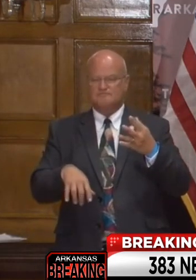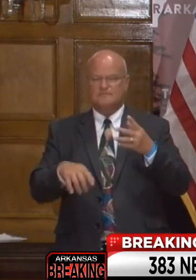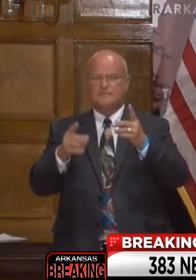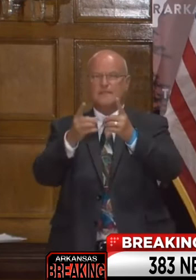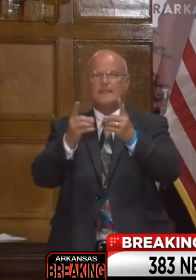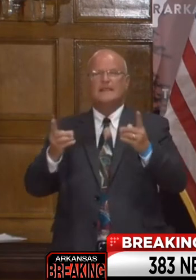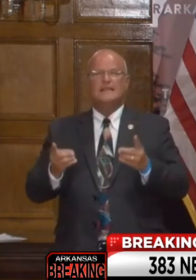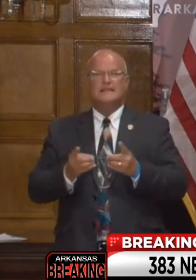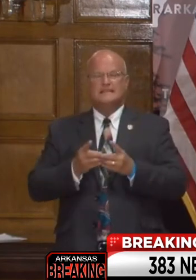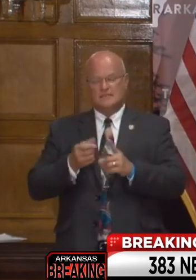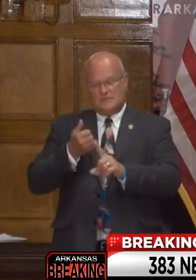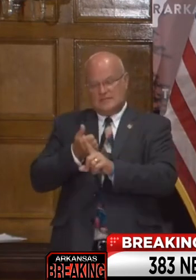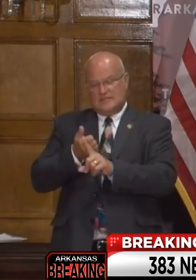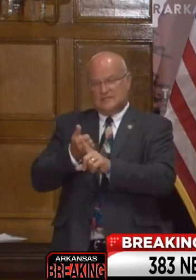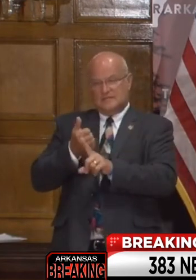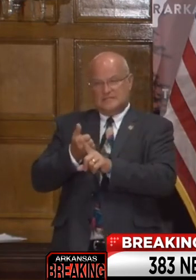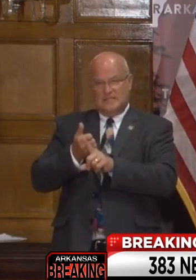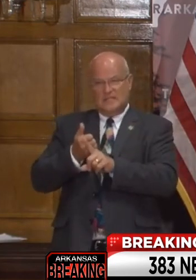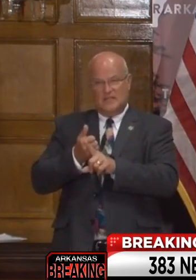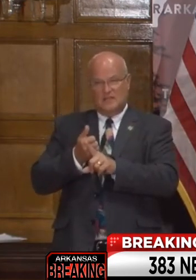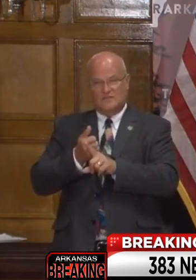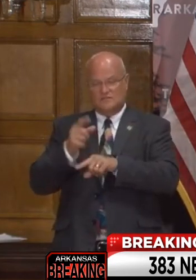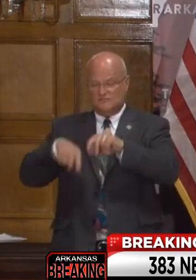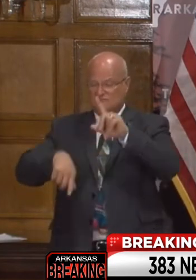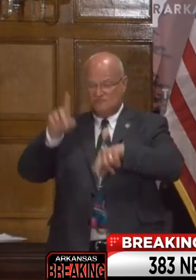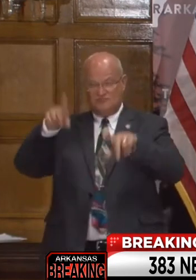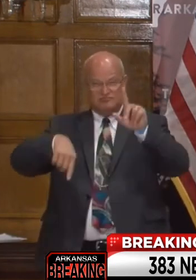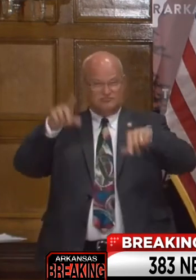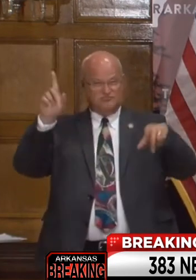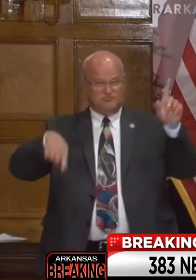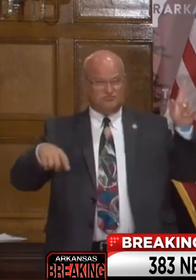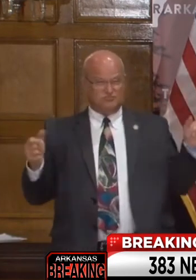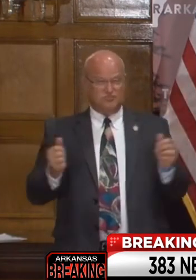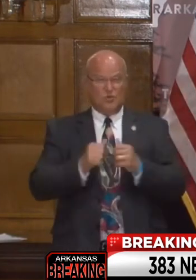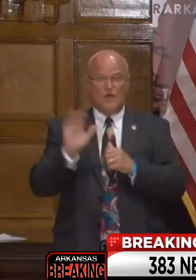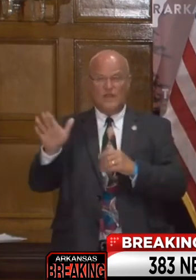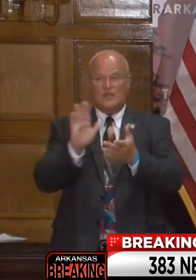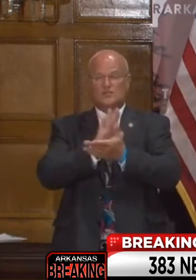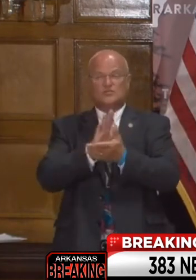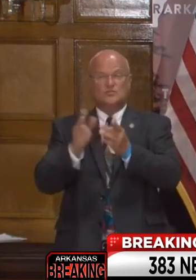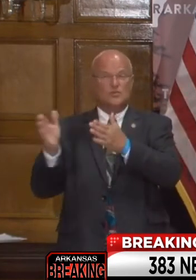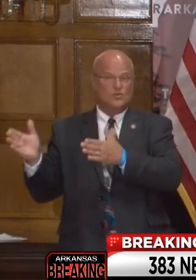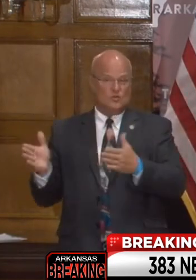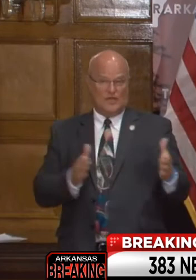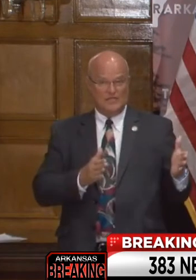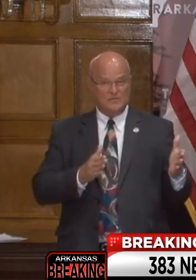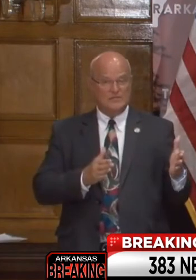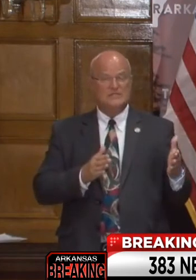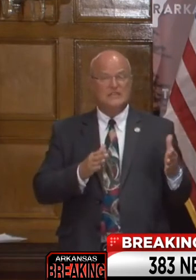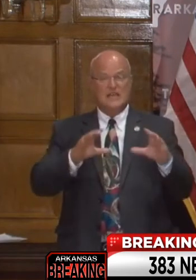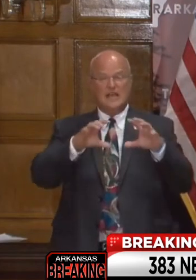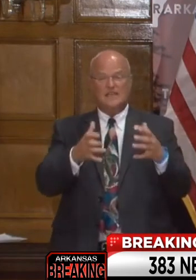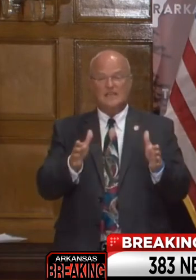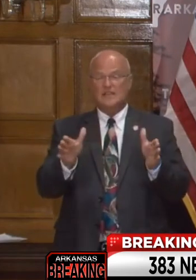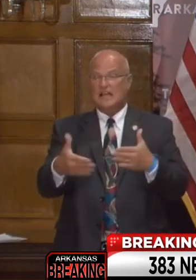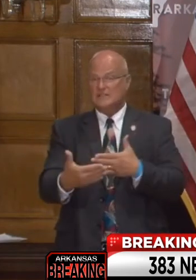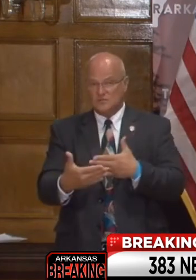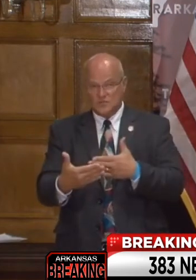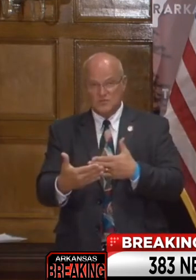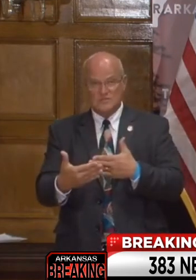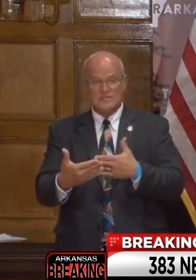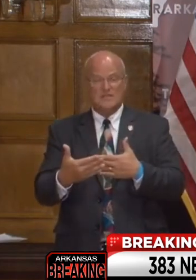districts are very diverse in their school arrangements, in their class